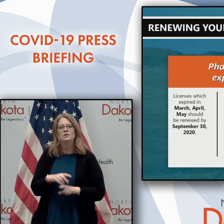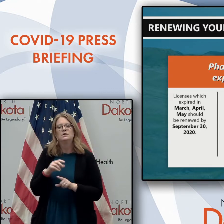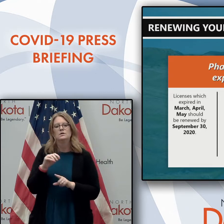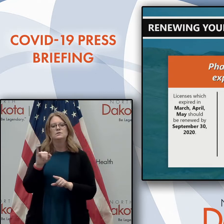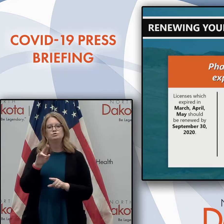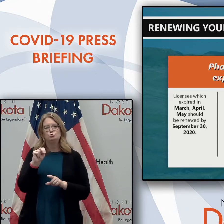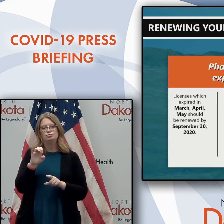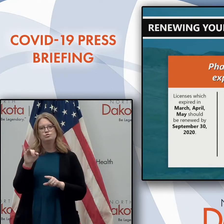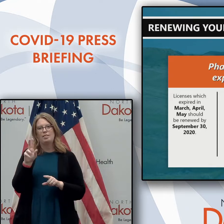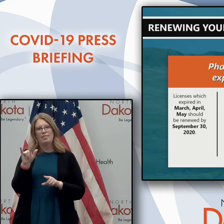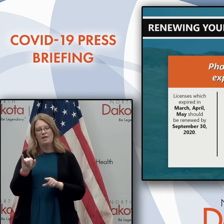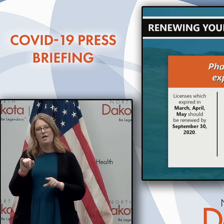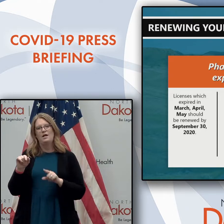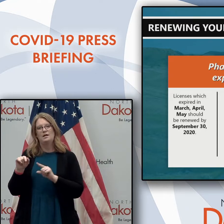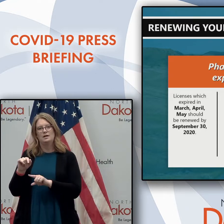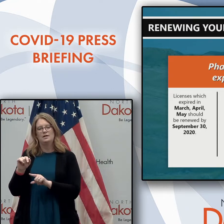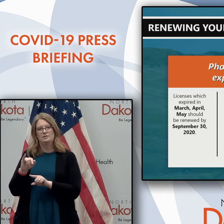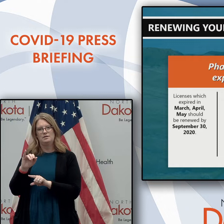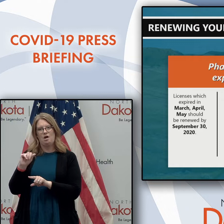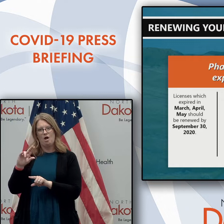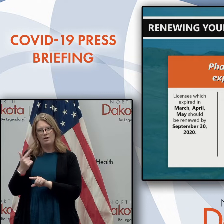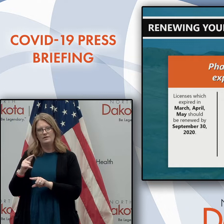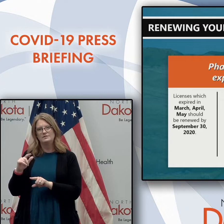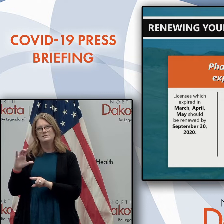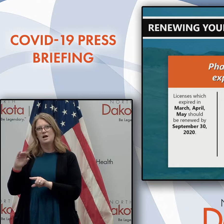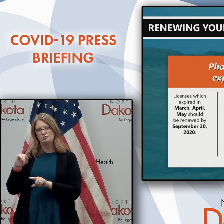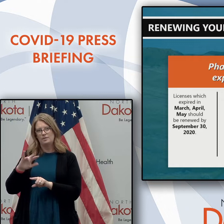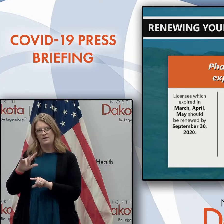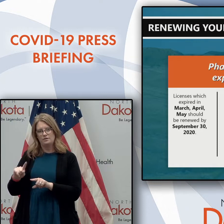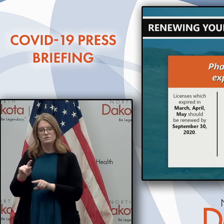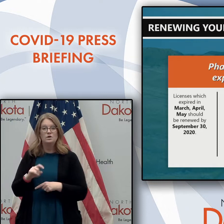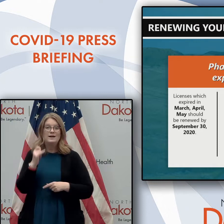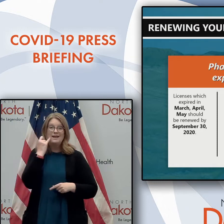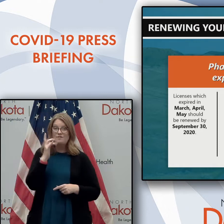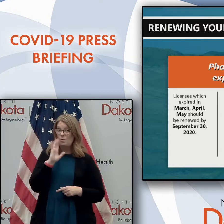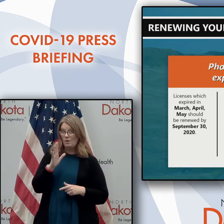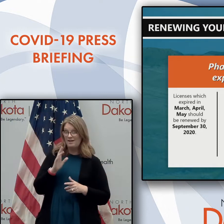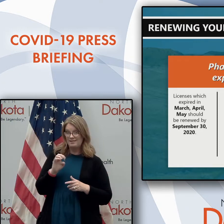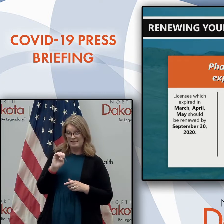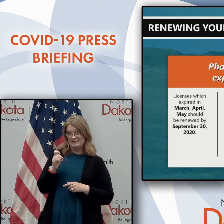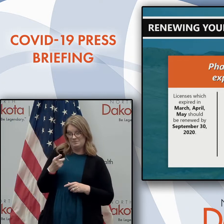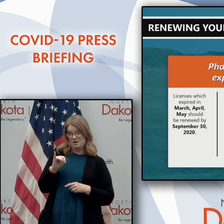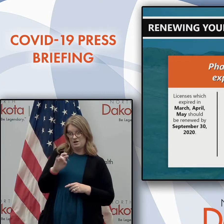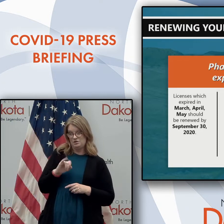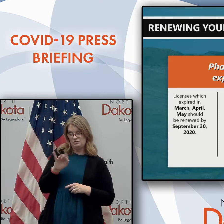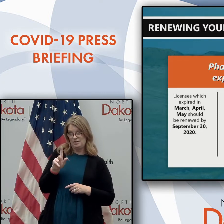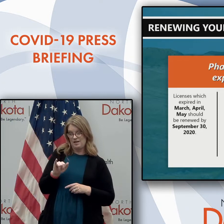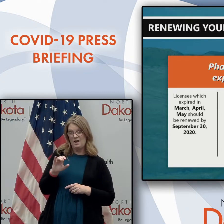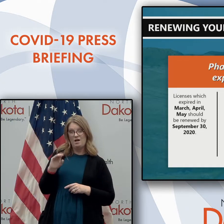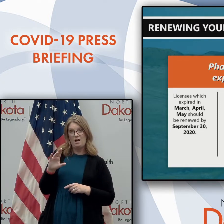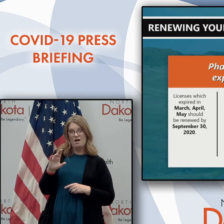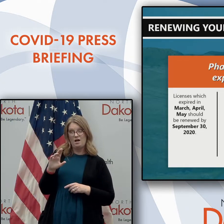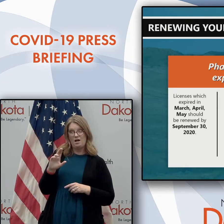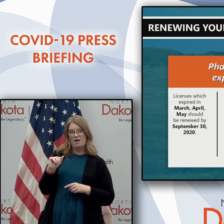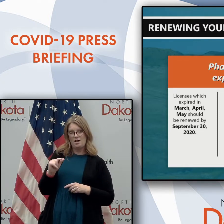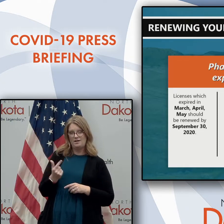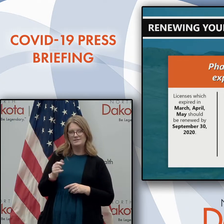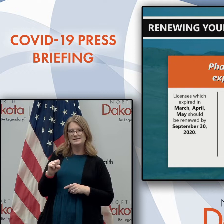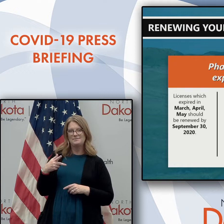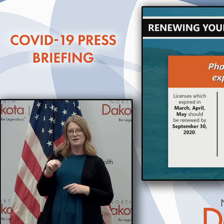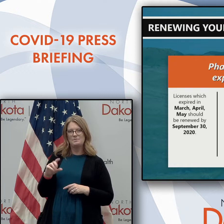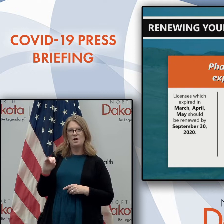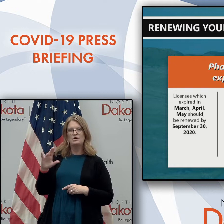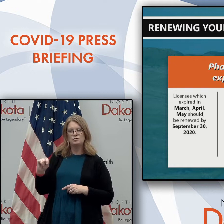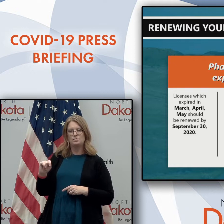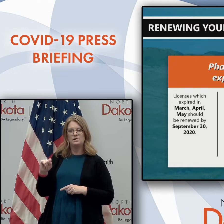than October 31st. Licenses which expired or will expire right now in July, August, September, October must be